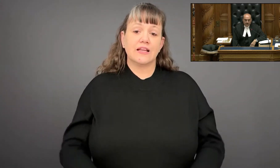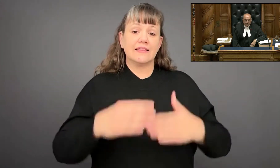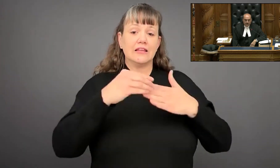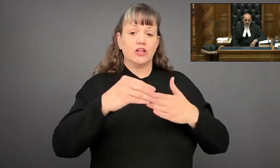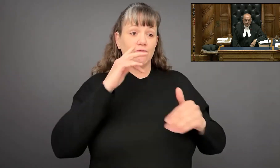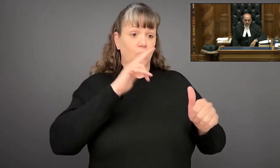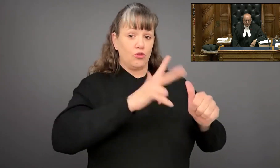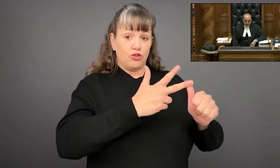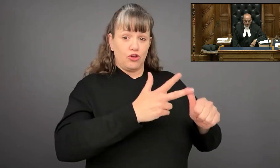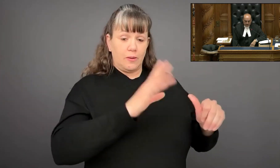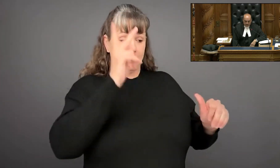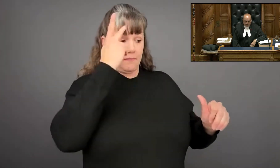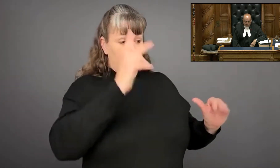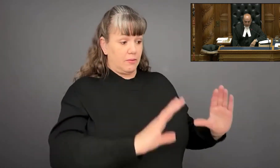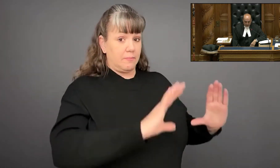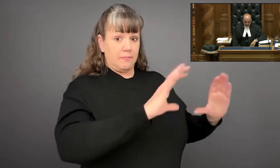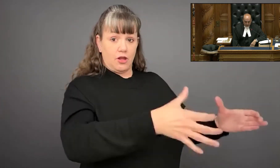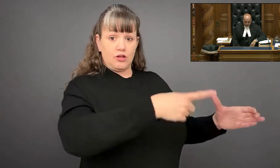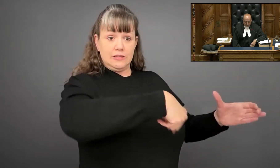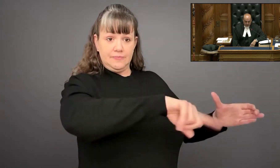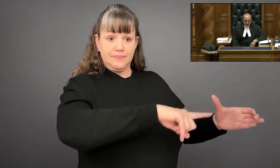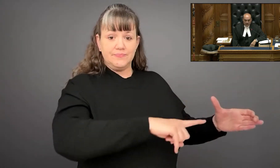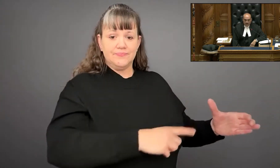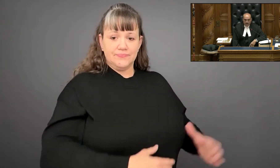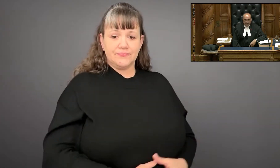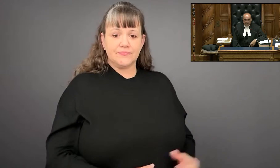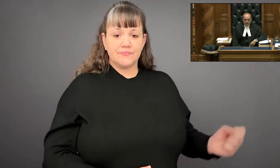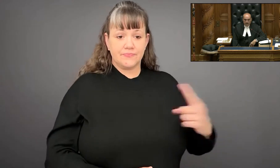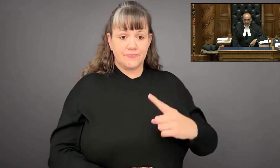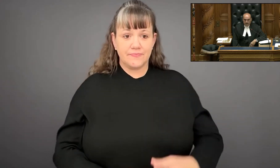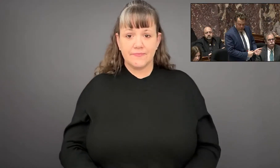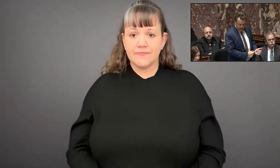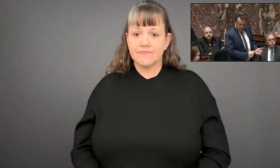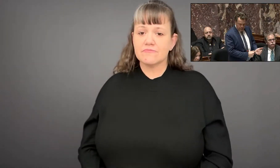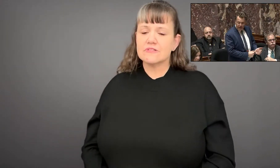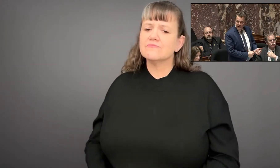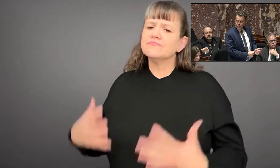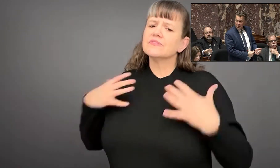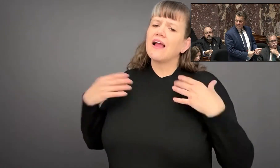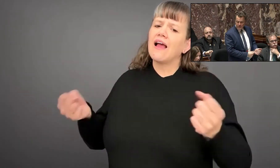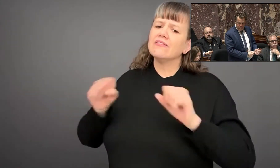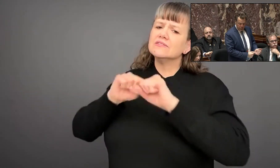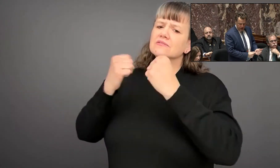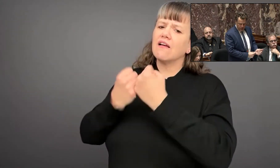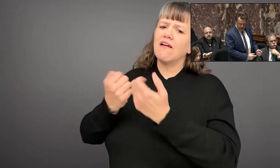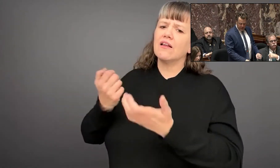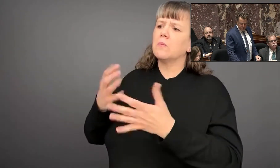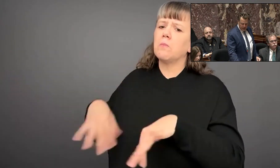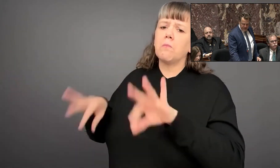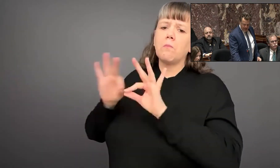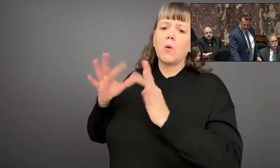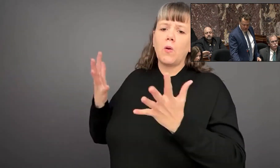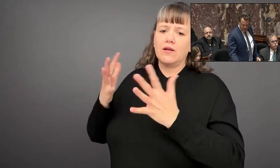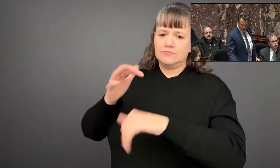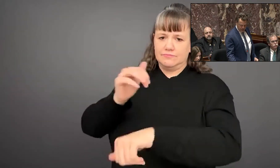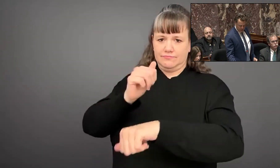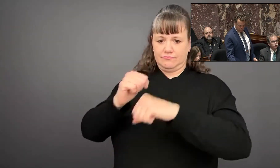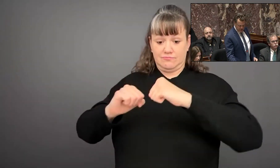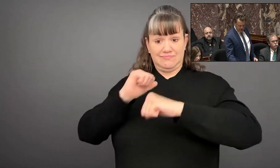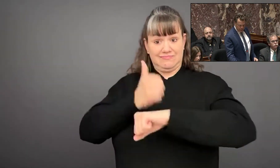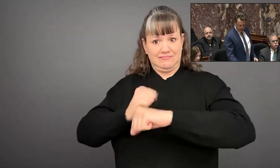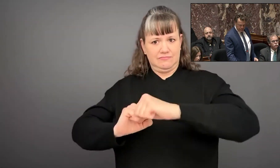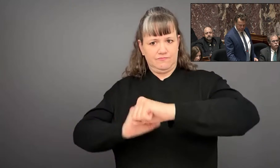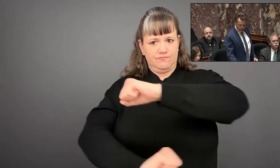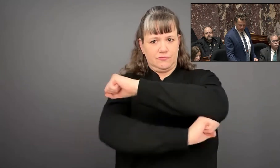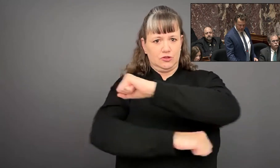Honourable Speaker, education is the foundation of a healthy society and a functional democracy, but it has been deprioritized by consecutive governments in